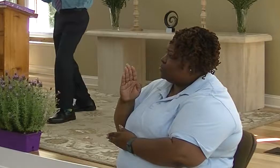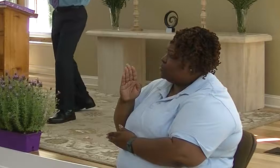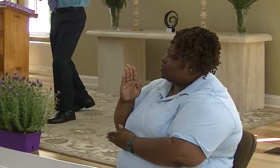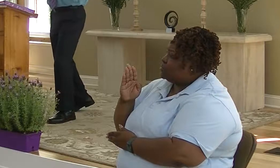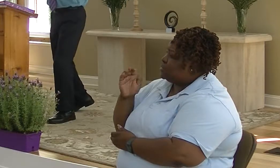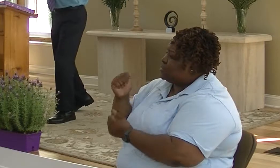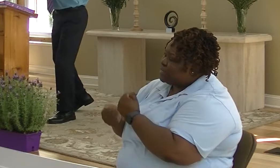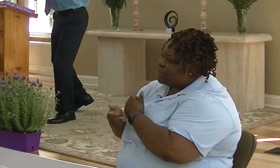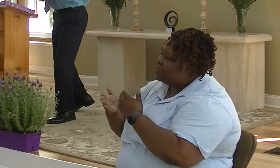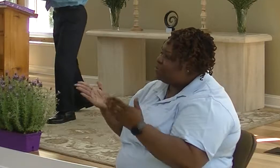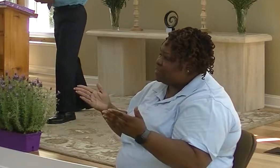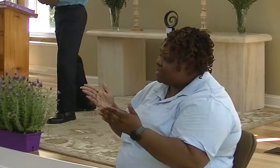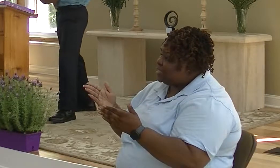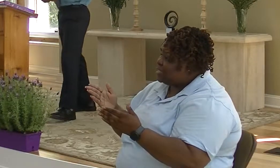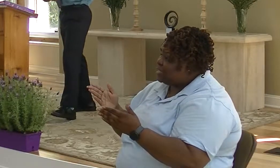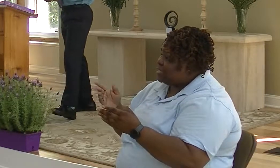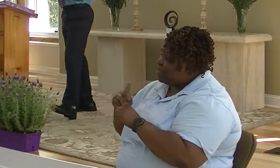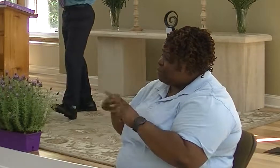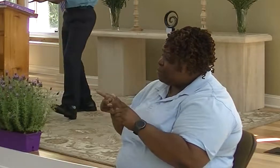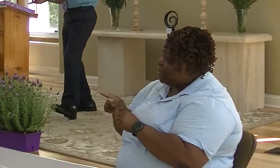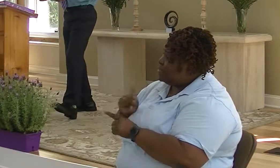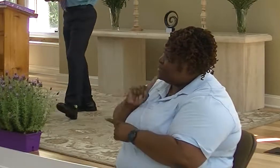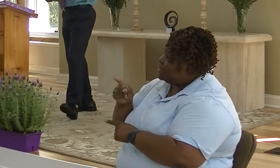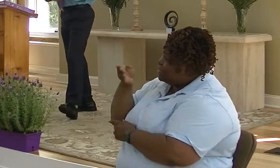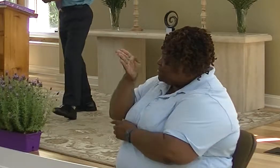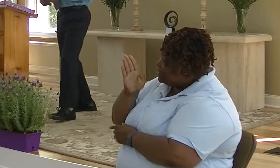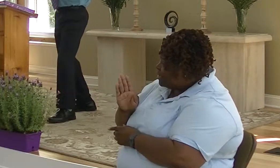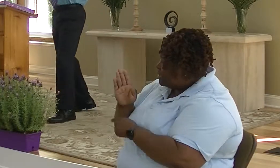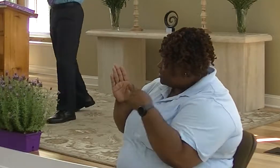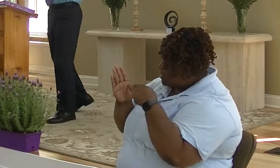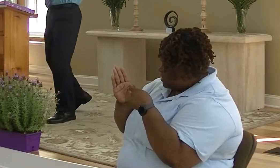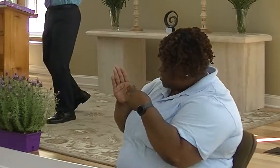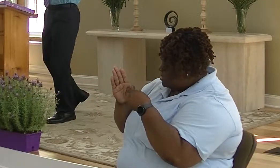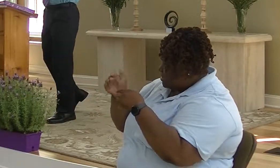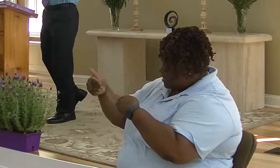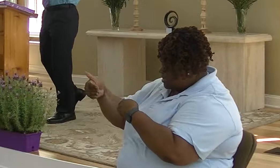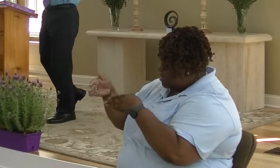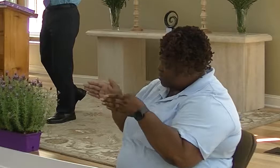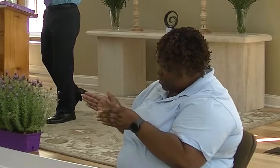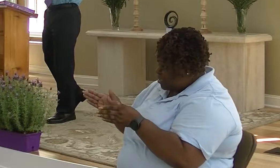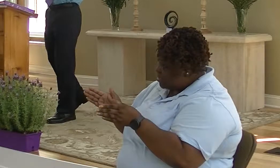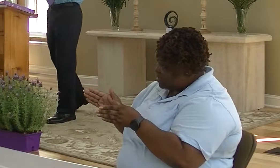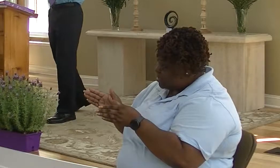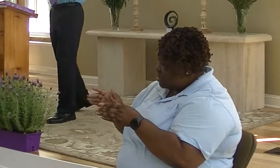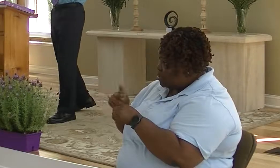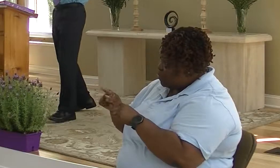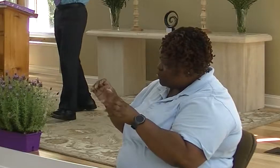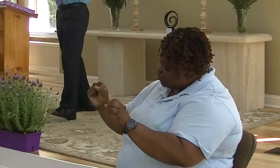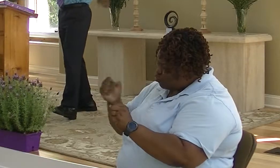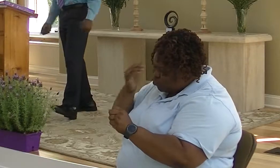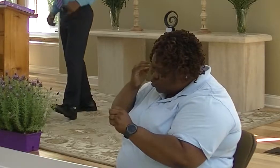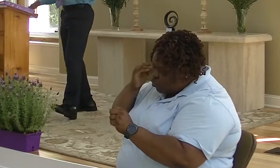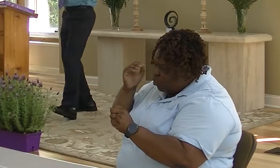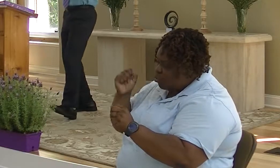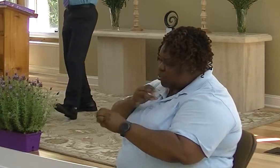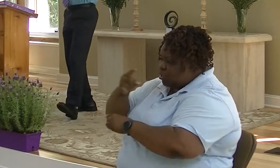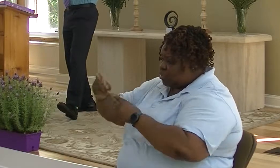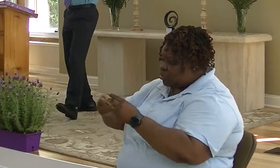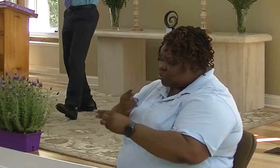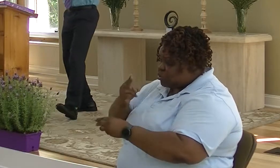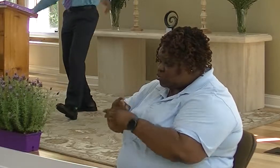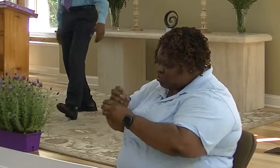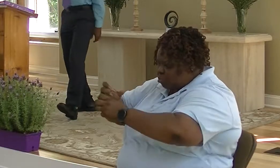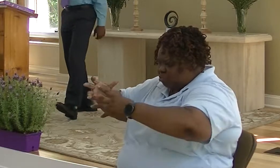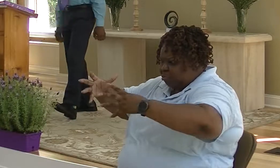Does God exist in a box? No. That this infinite, expanding universe is all